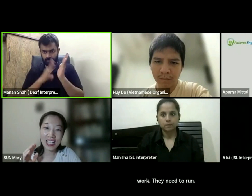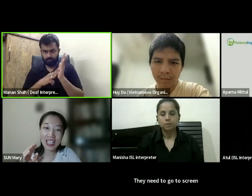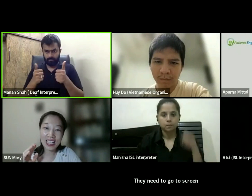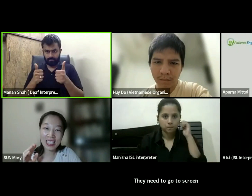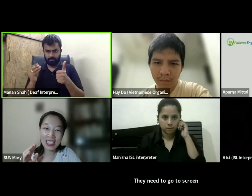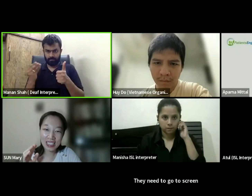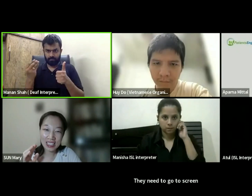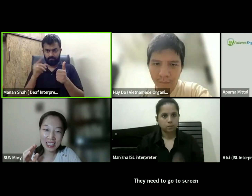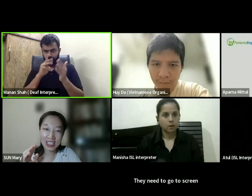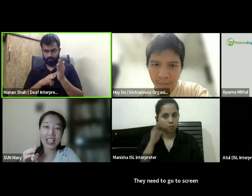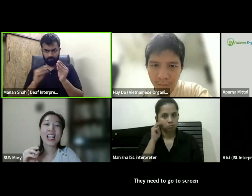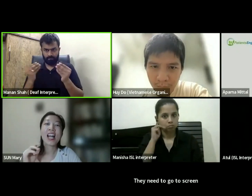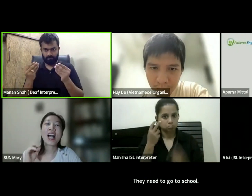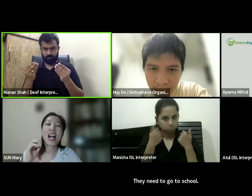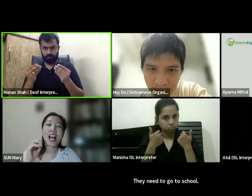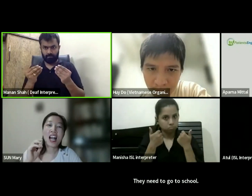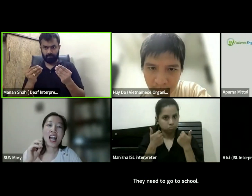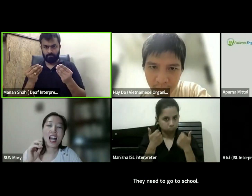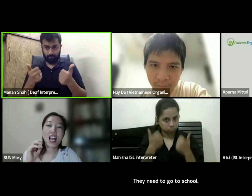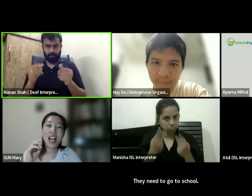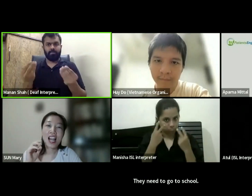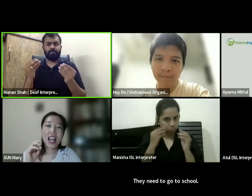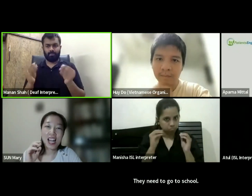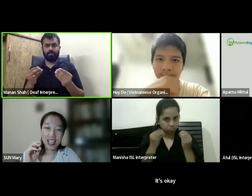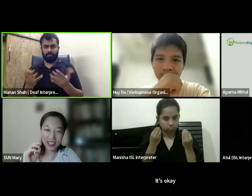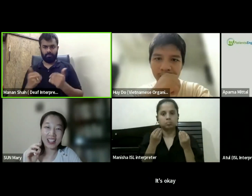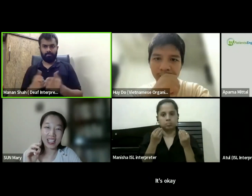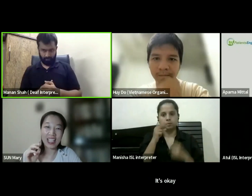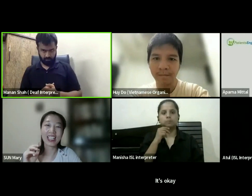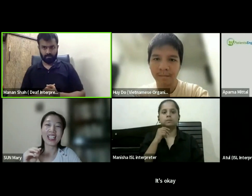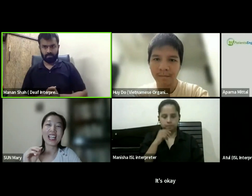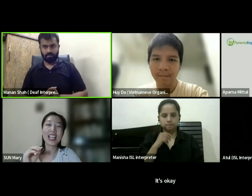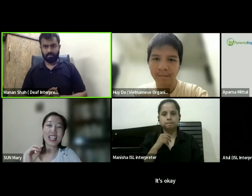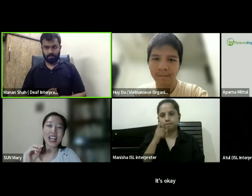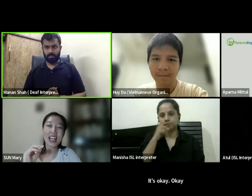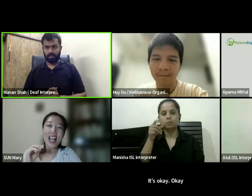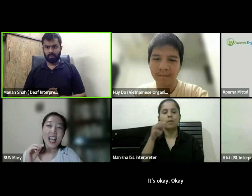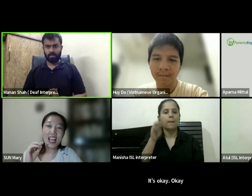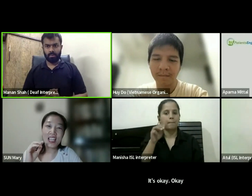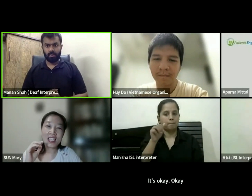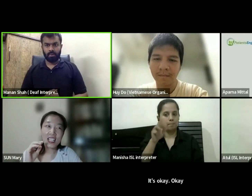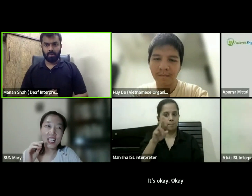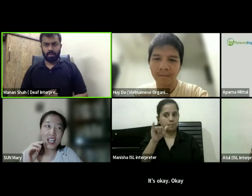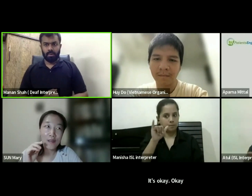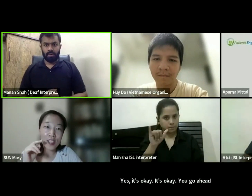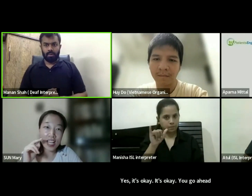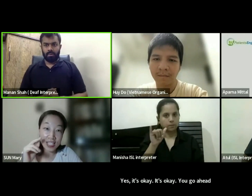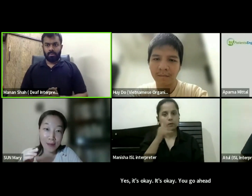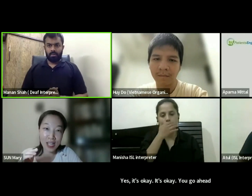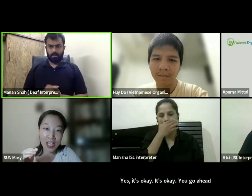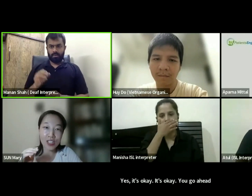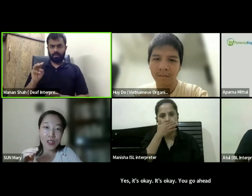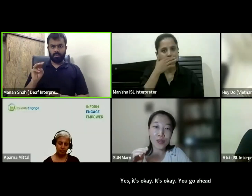It's okay. Okay. Yes, it's okay. It's okay. You go ahead. Okay. Yeah. And for